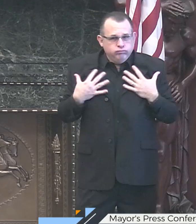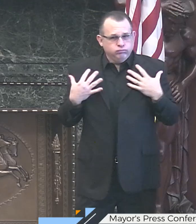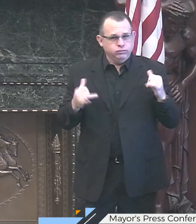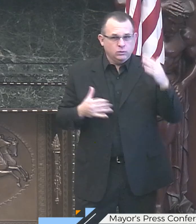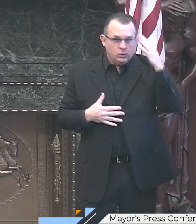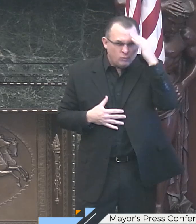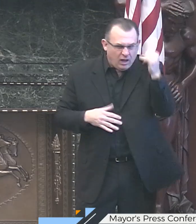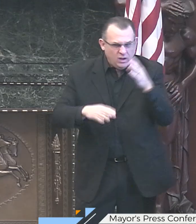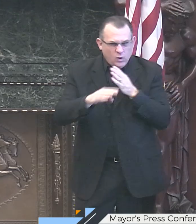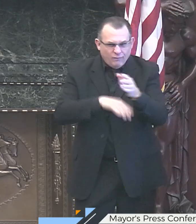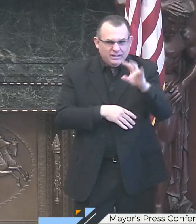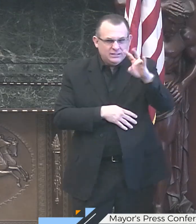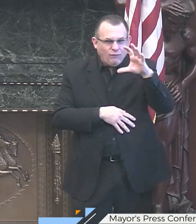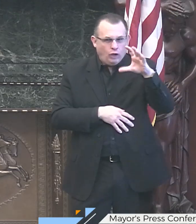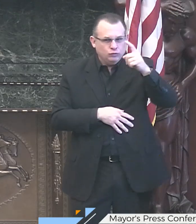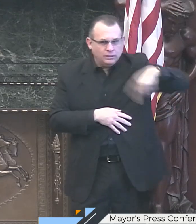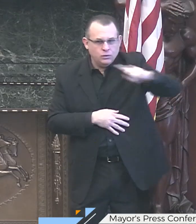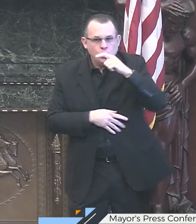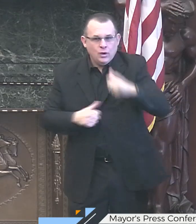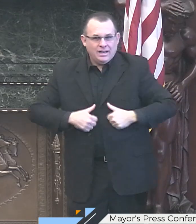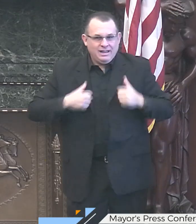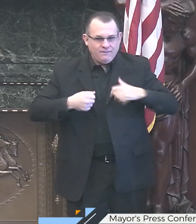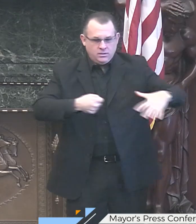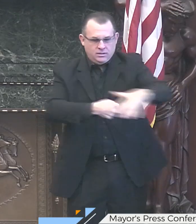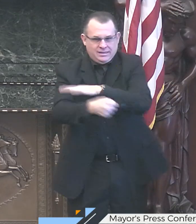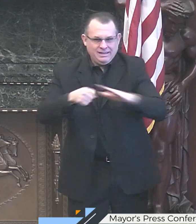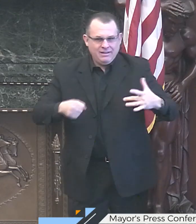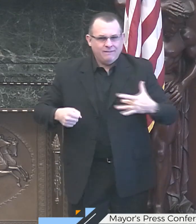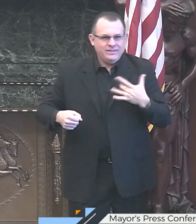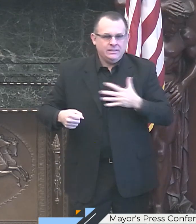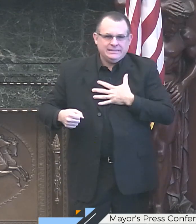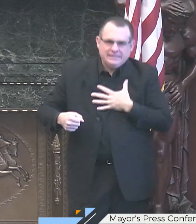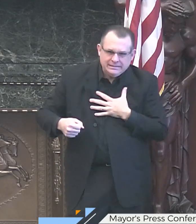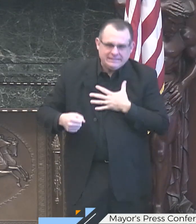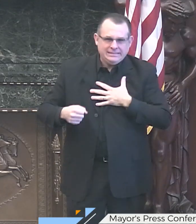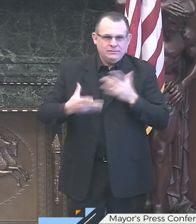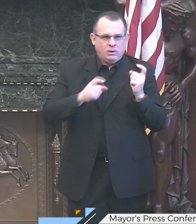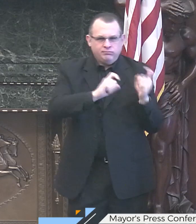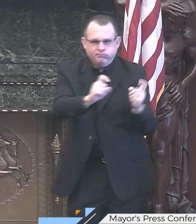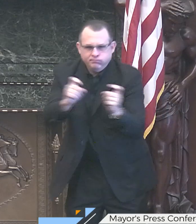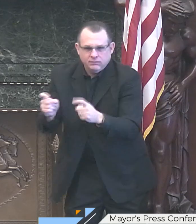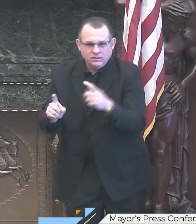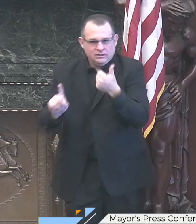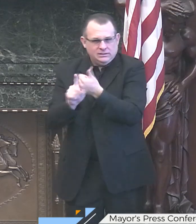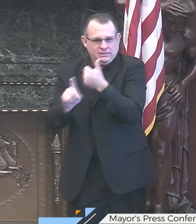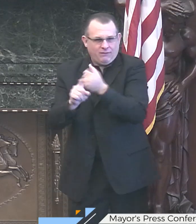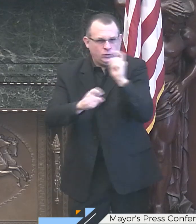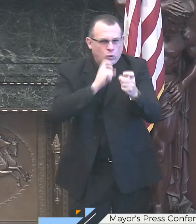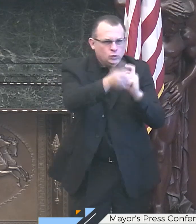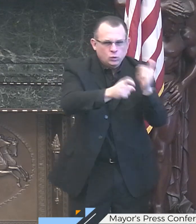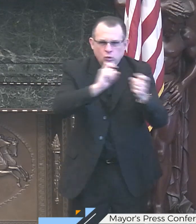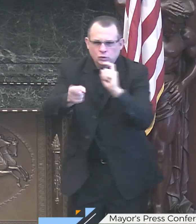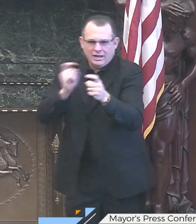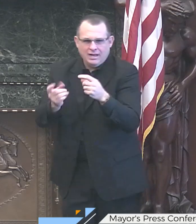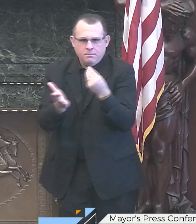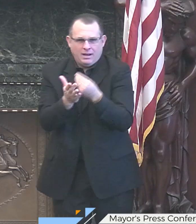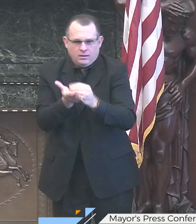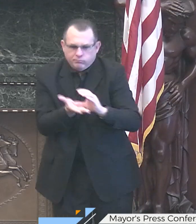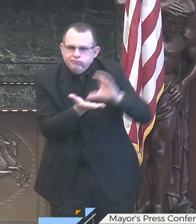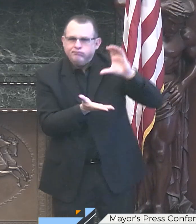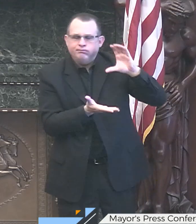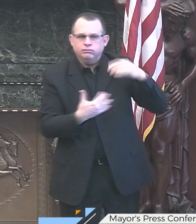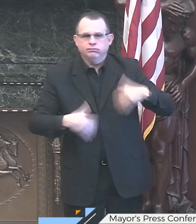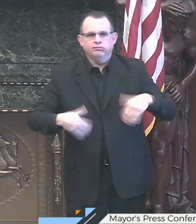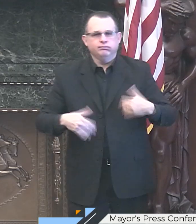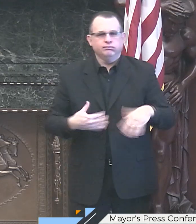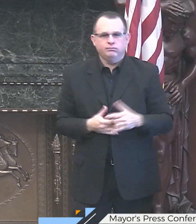all felt compelled to support your community during this time and have personally donated to this fund, contributing amounts starting at